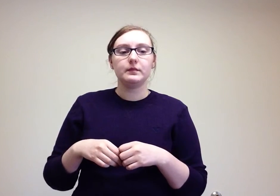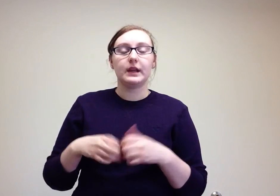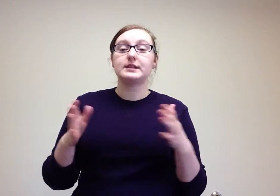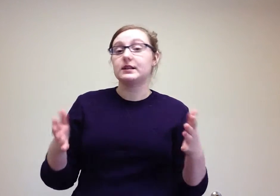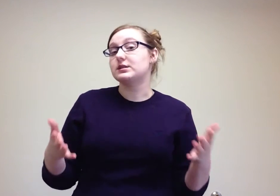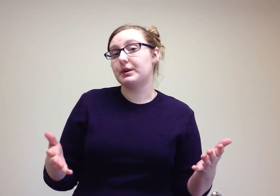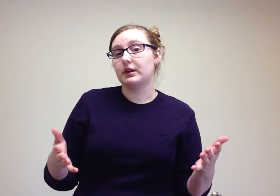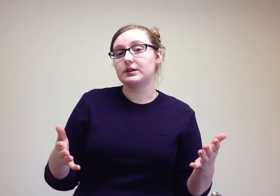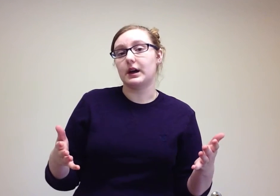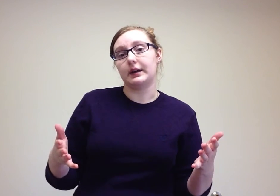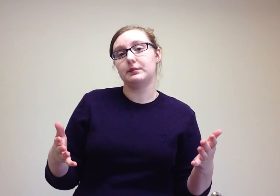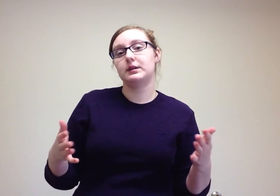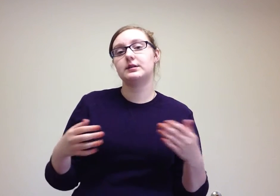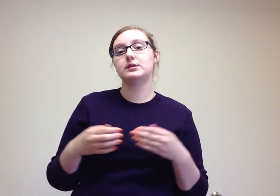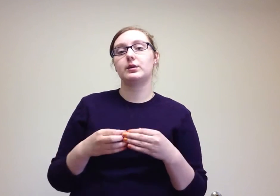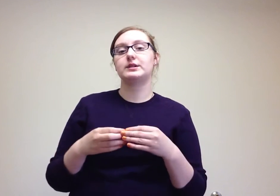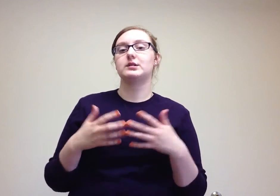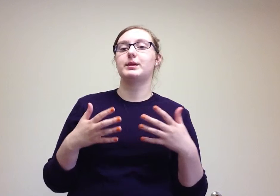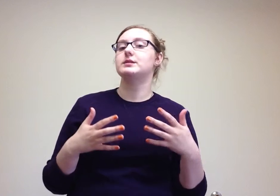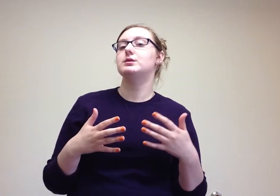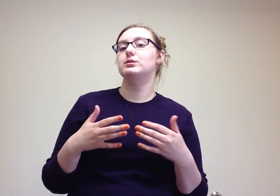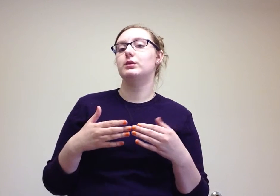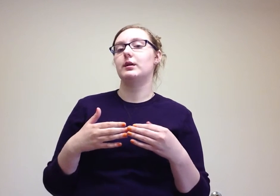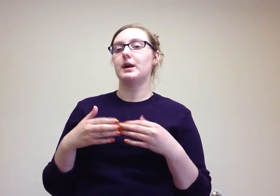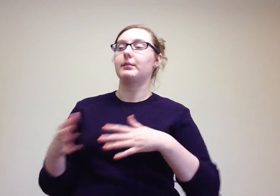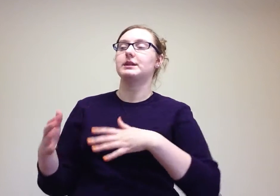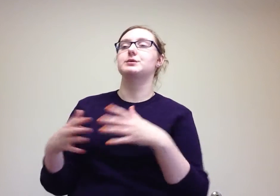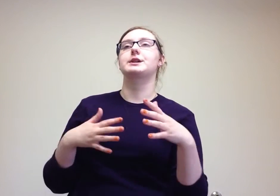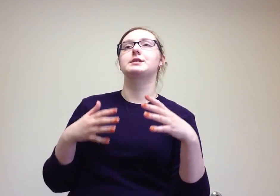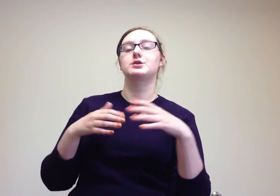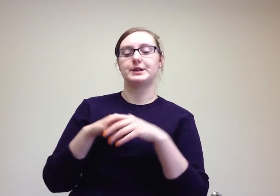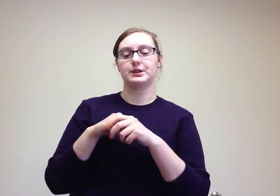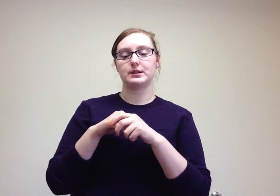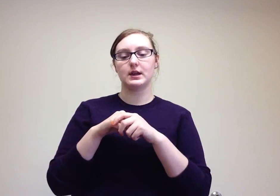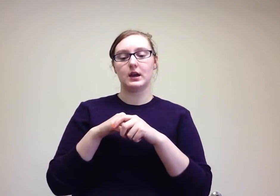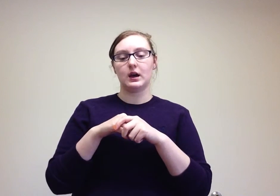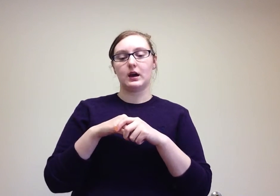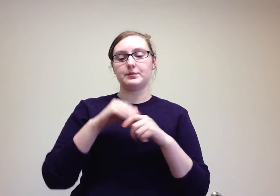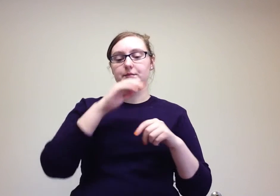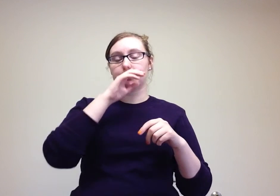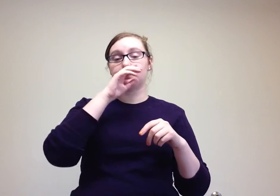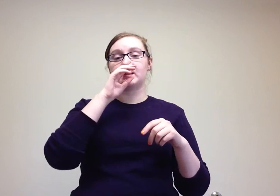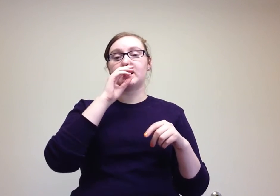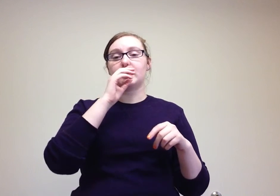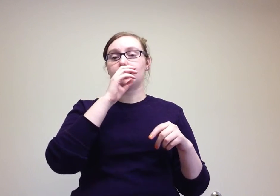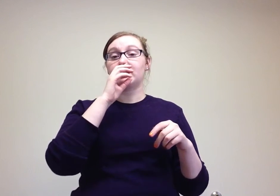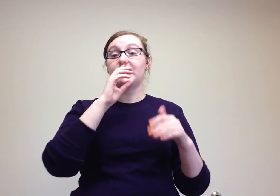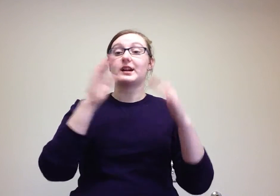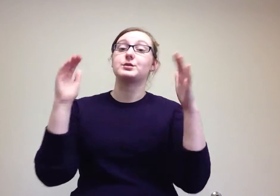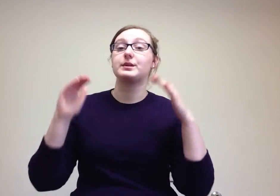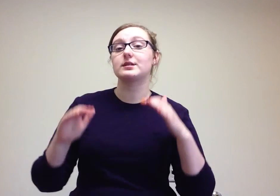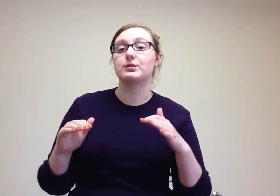it still is a pretty long time, so it's just best to not be in those kind of situations. That actually brings us to our next,